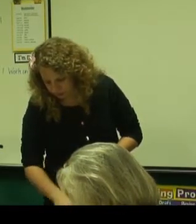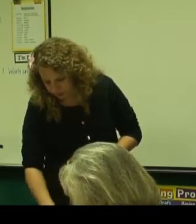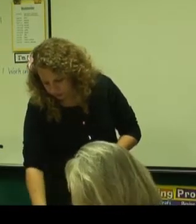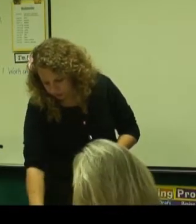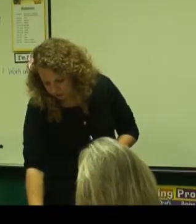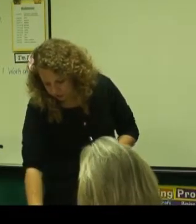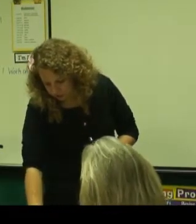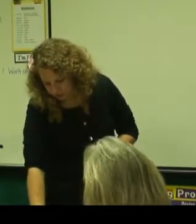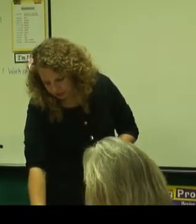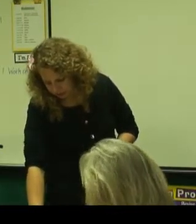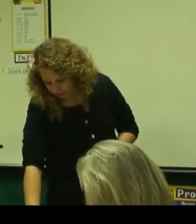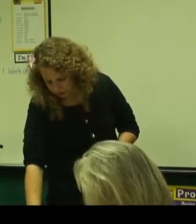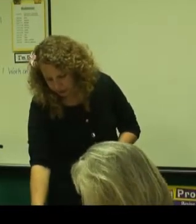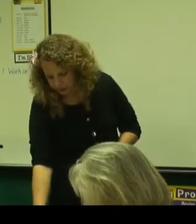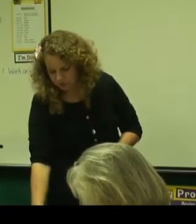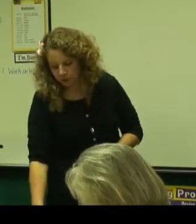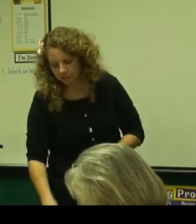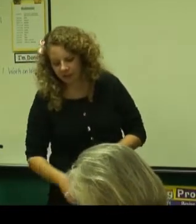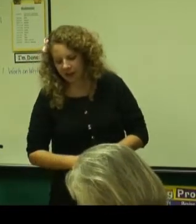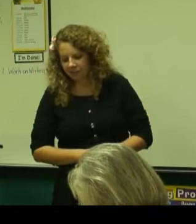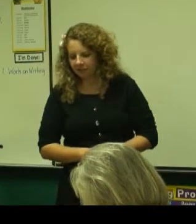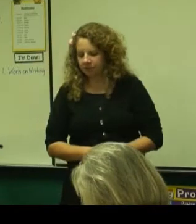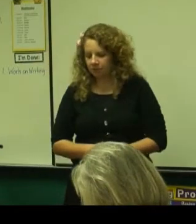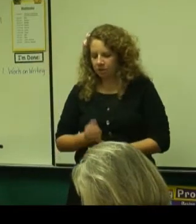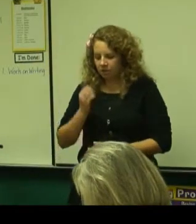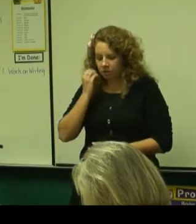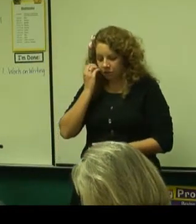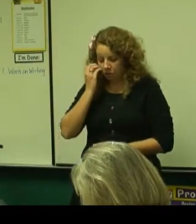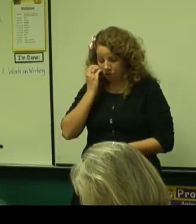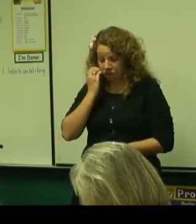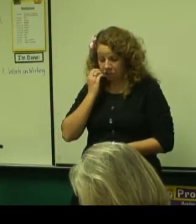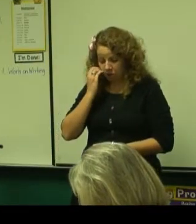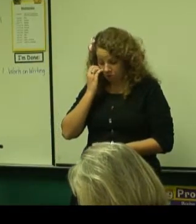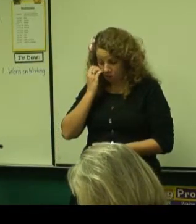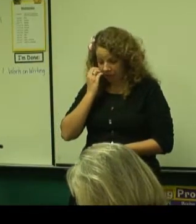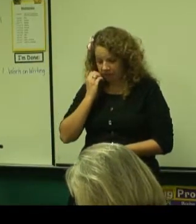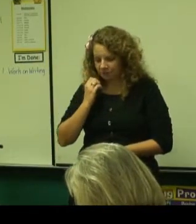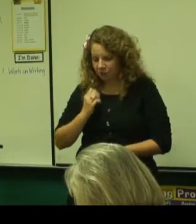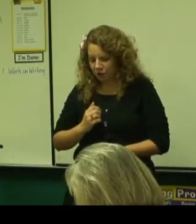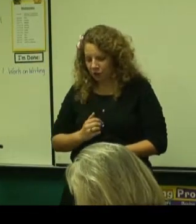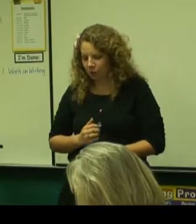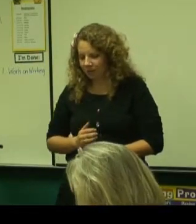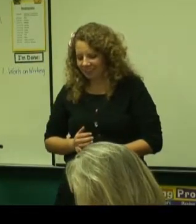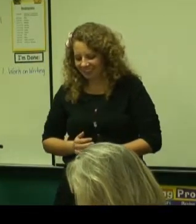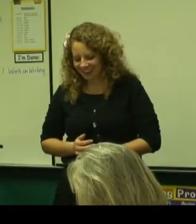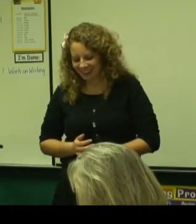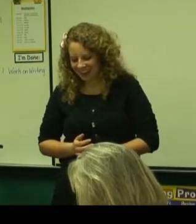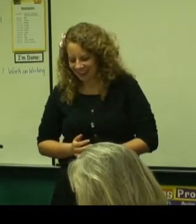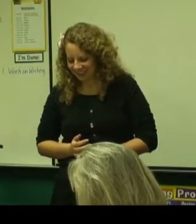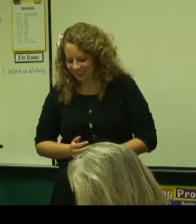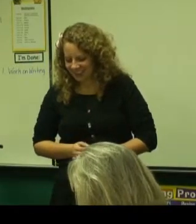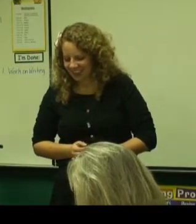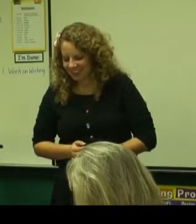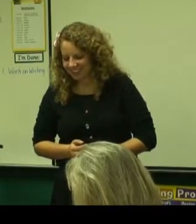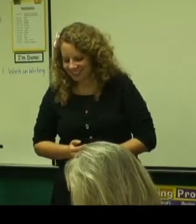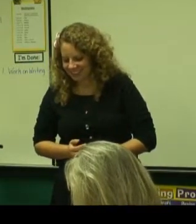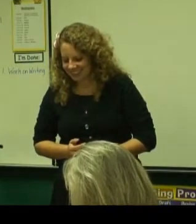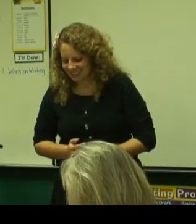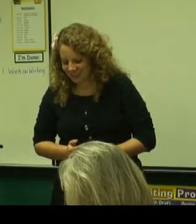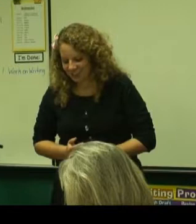Let's do C on page 45. So she knows wow. Does she